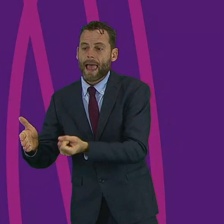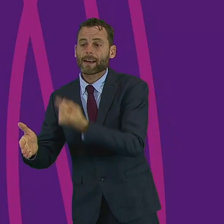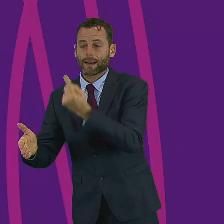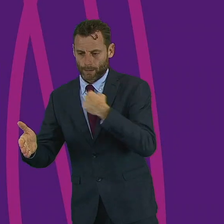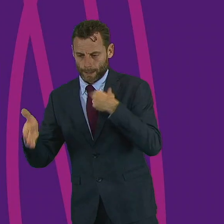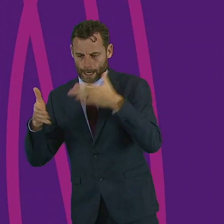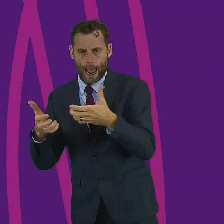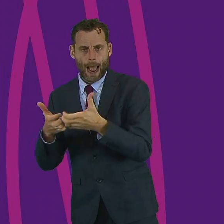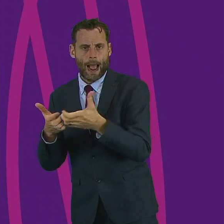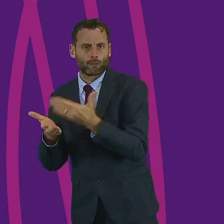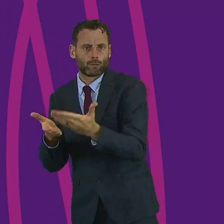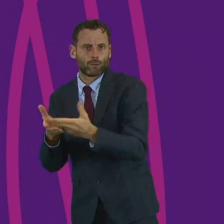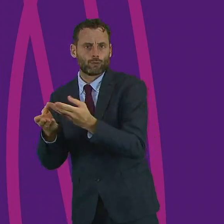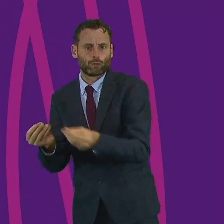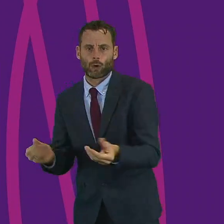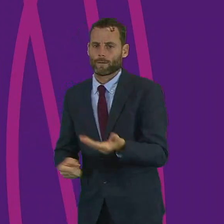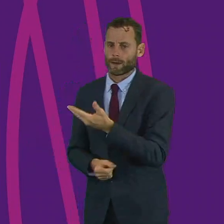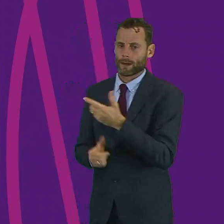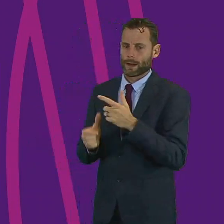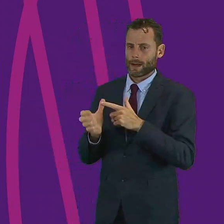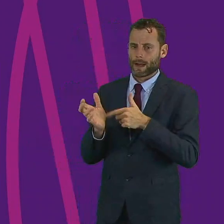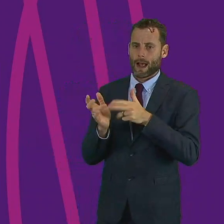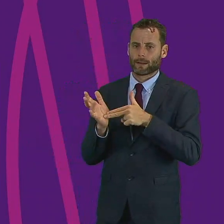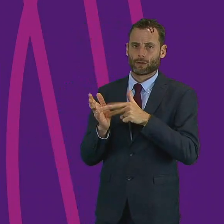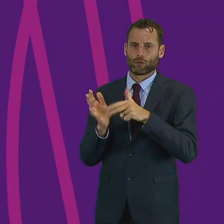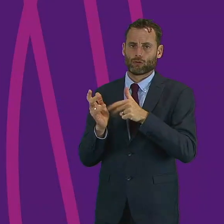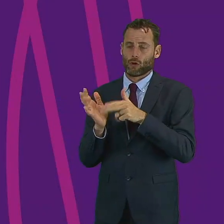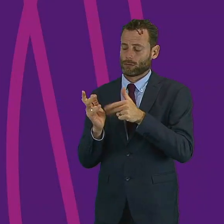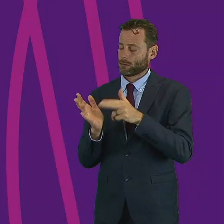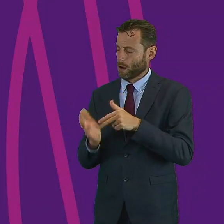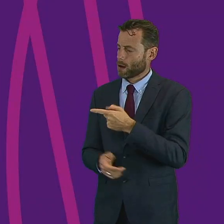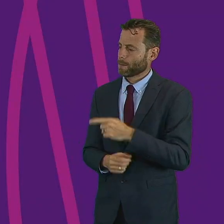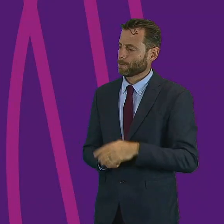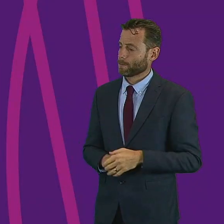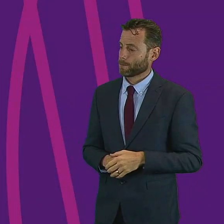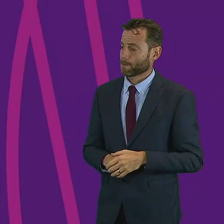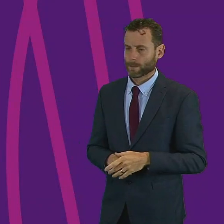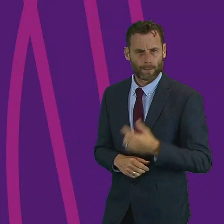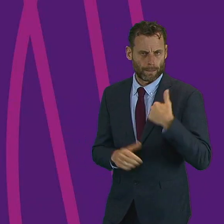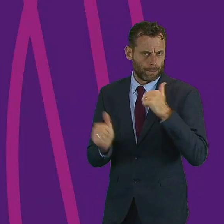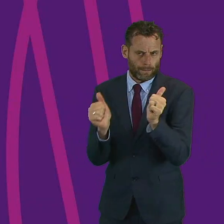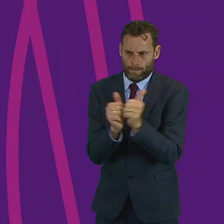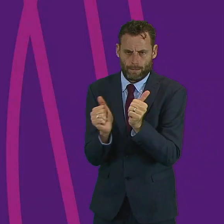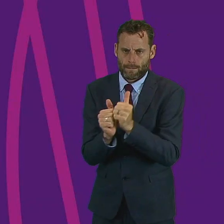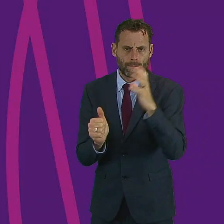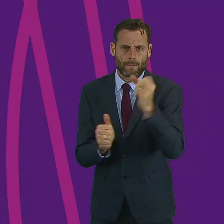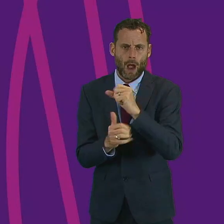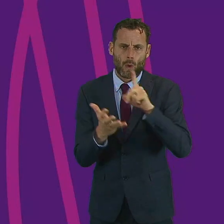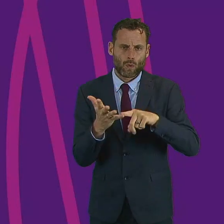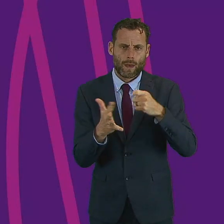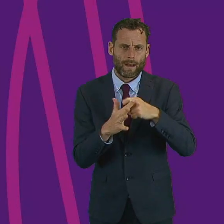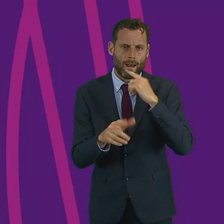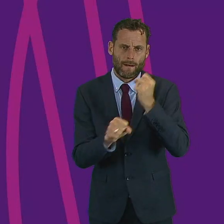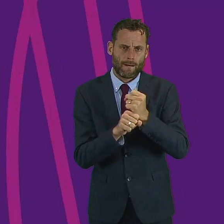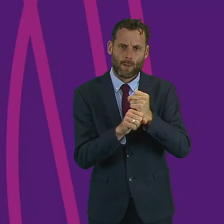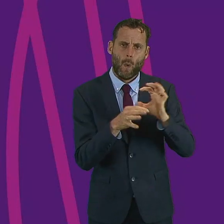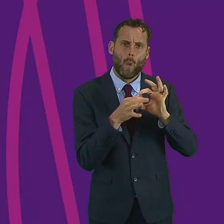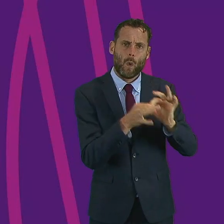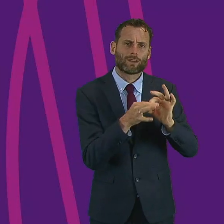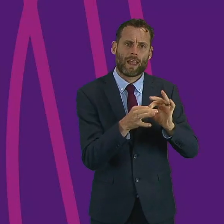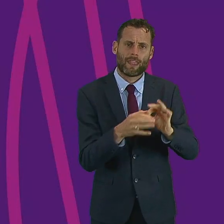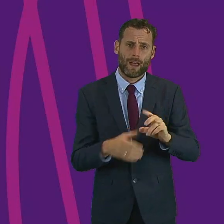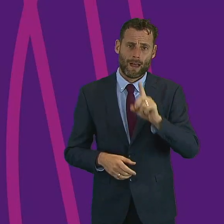sense to have the four nations cooperating in that in order to maximise access to testing at scale. But we